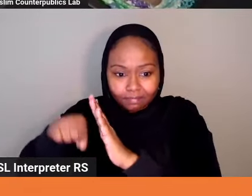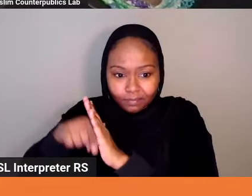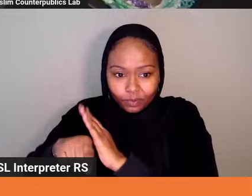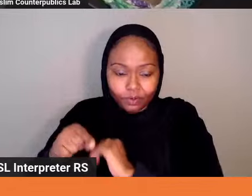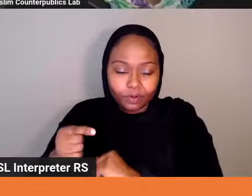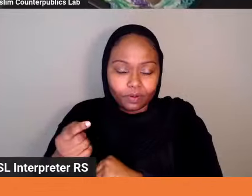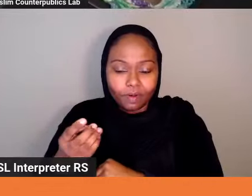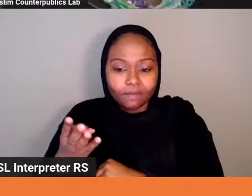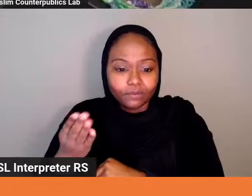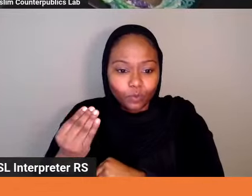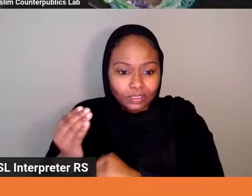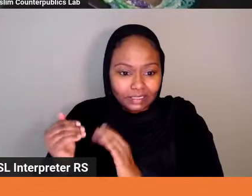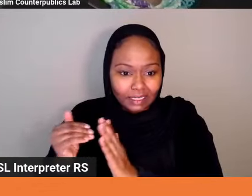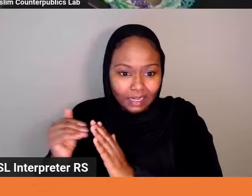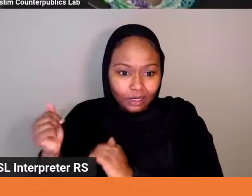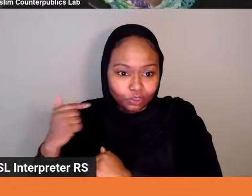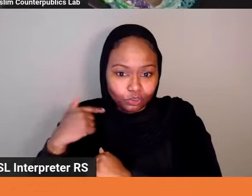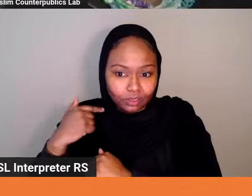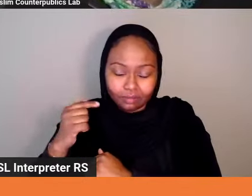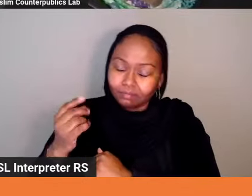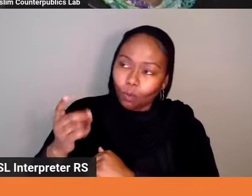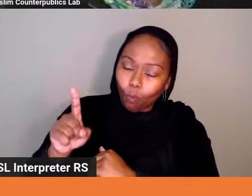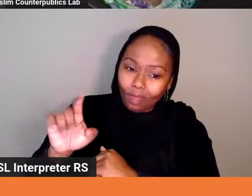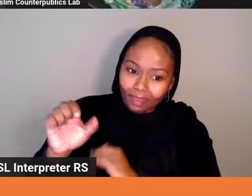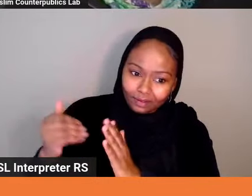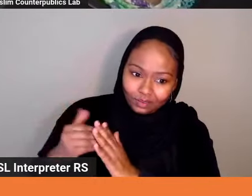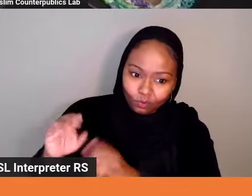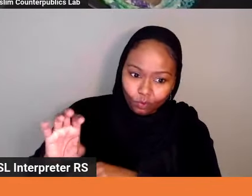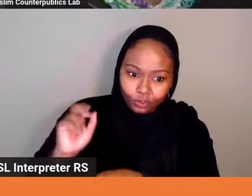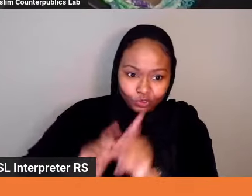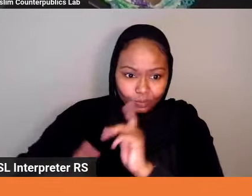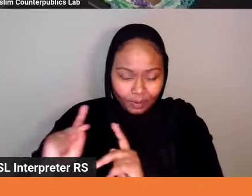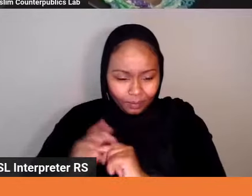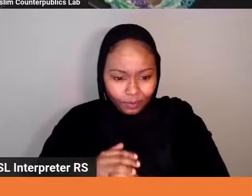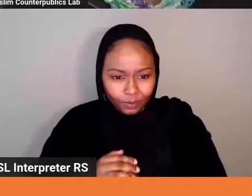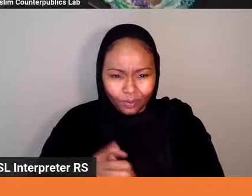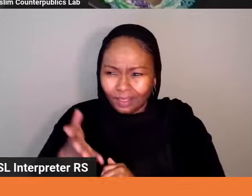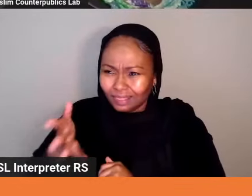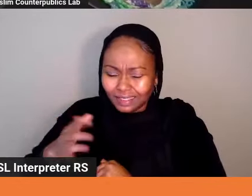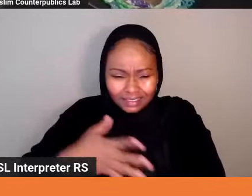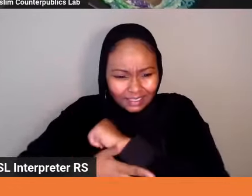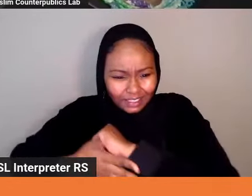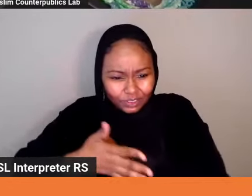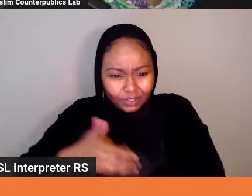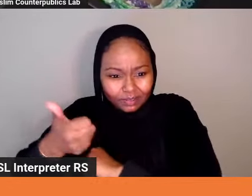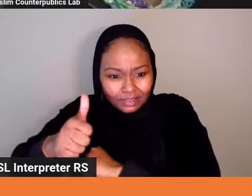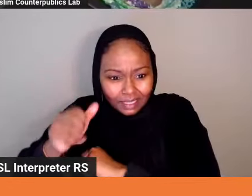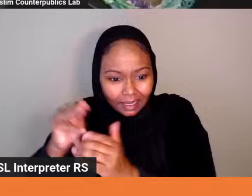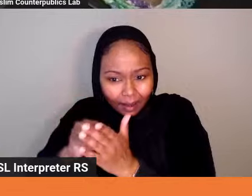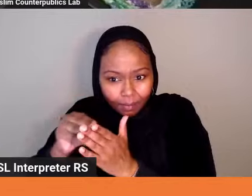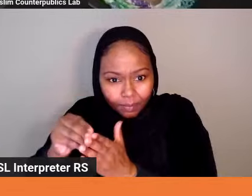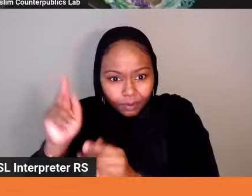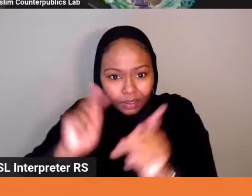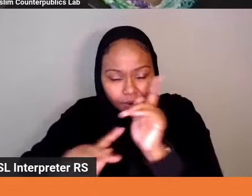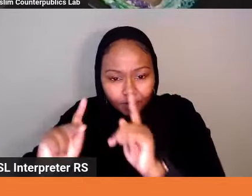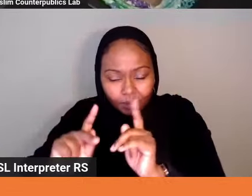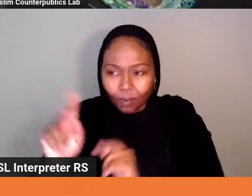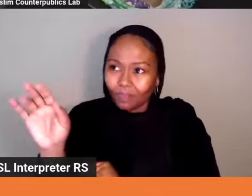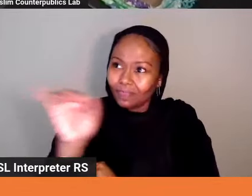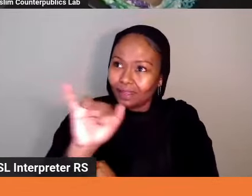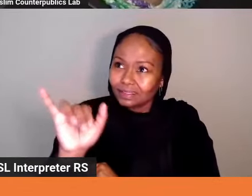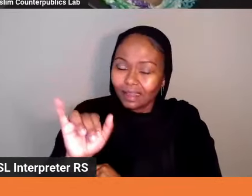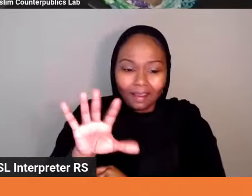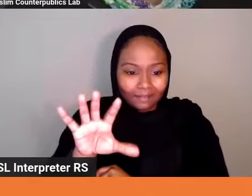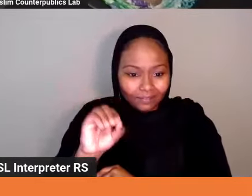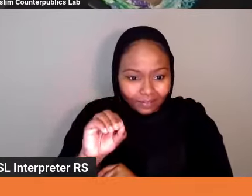more. This is in a country of fewer than 10 million people. This would be equivalent to over 50,000 Americans